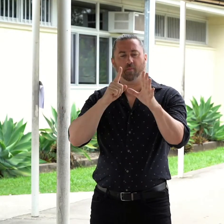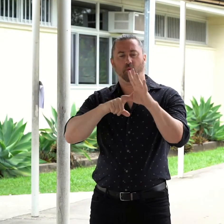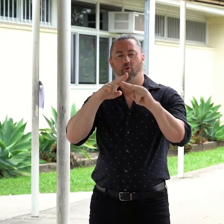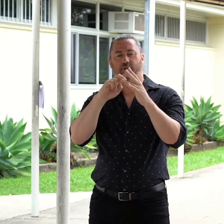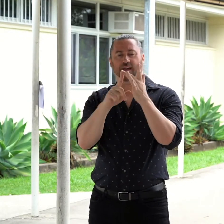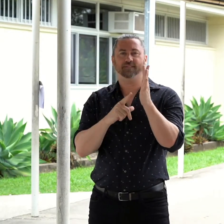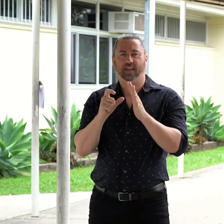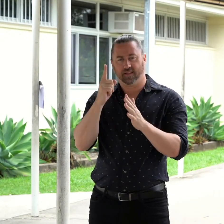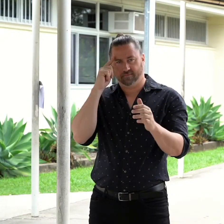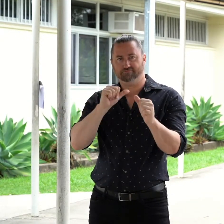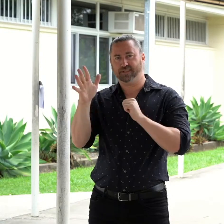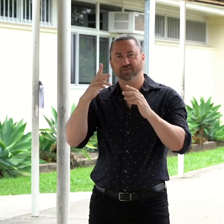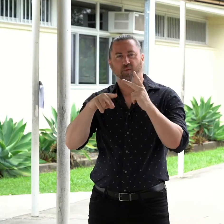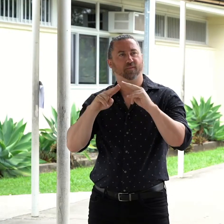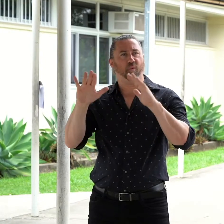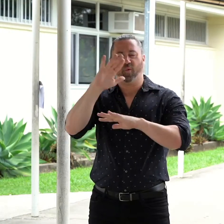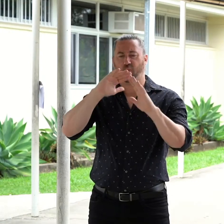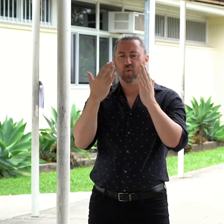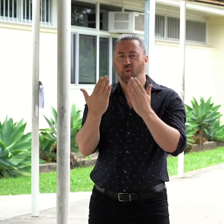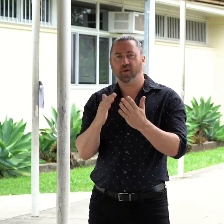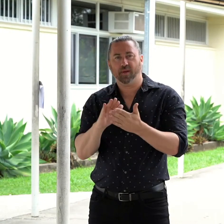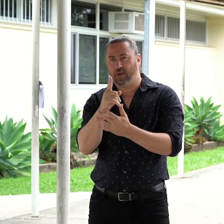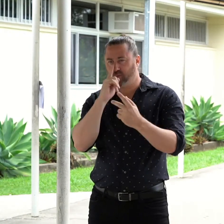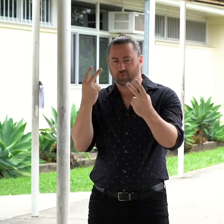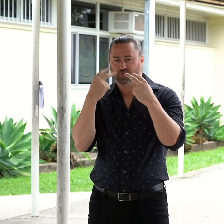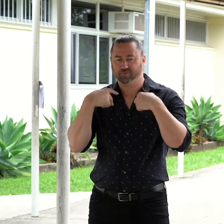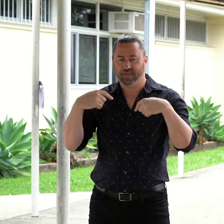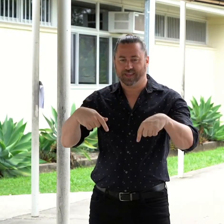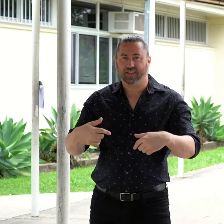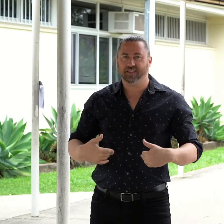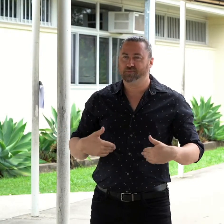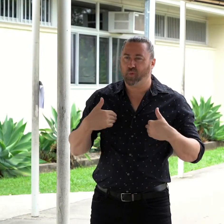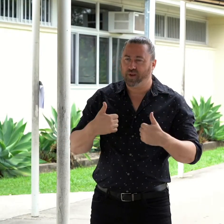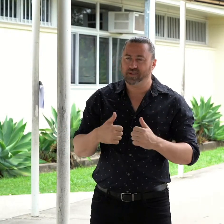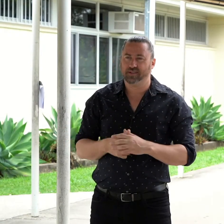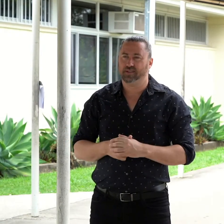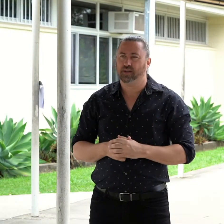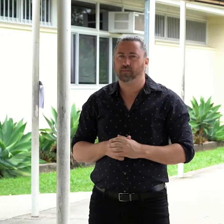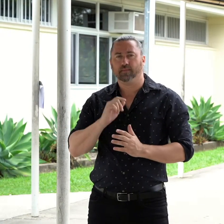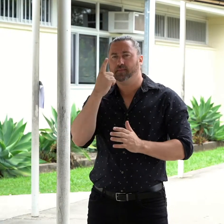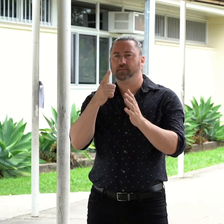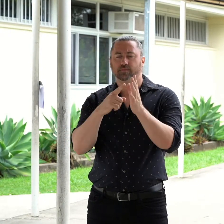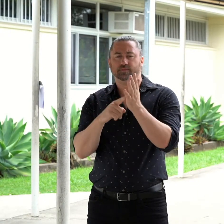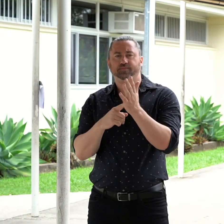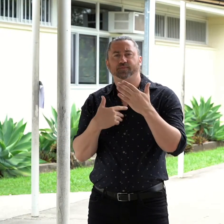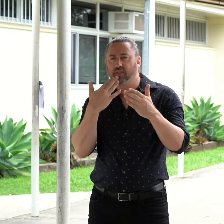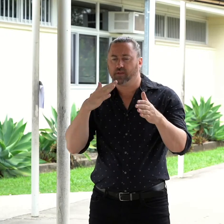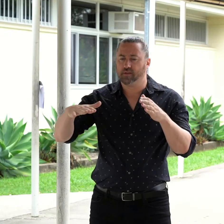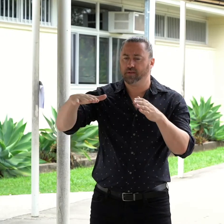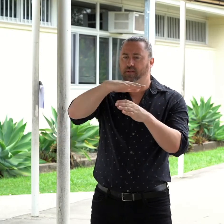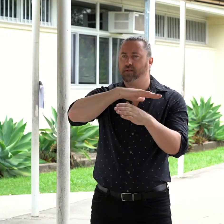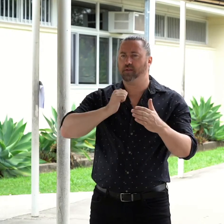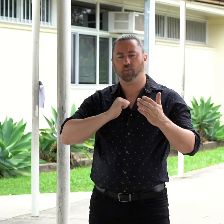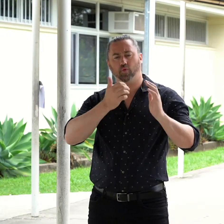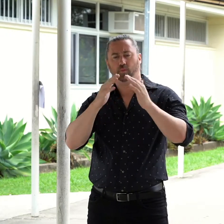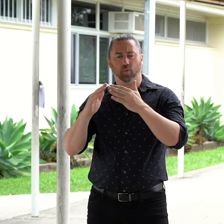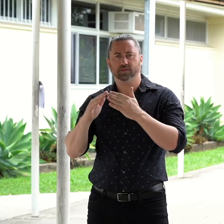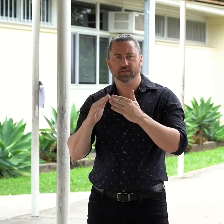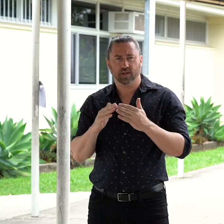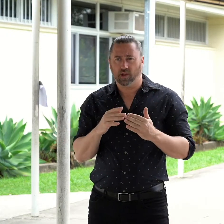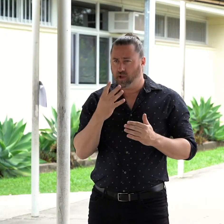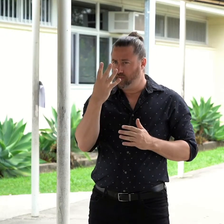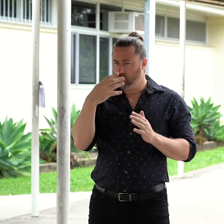in the world, so I'm glad you could be joining us here in Morayfield this morning. Firstly, a shout out to the Morayfield community for increasing that